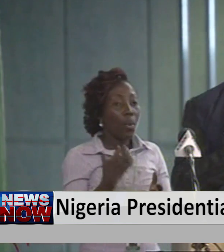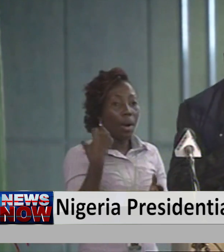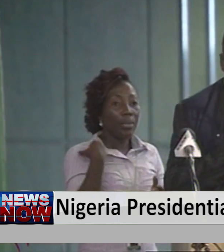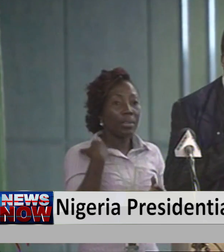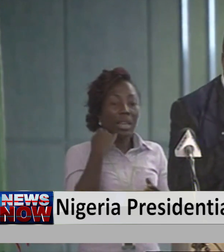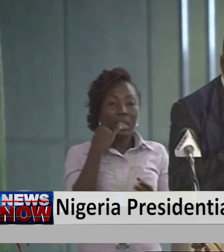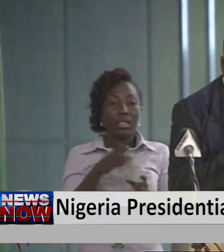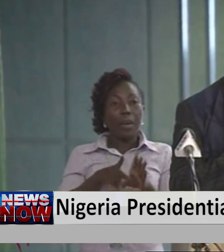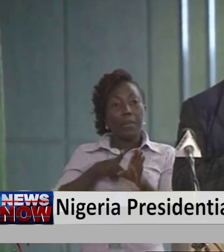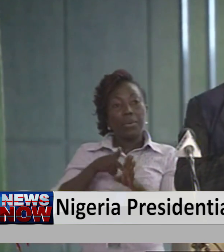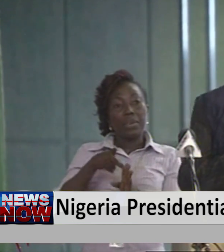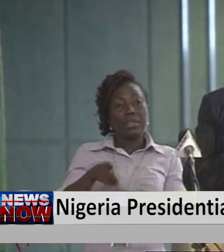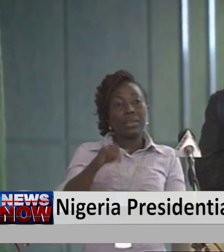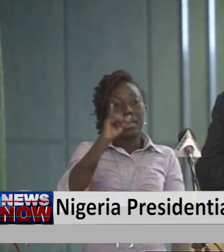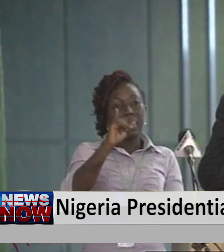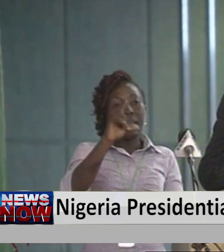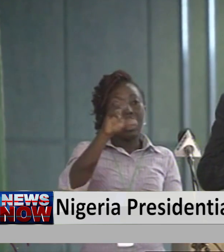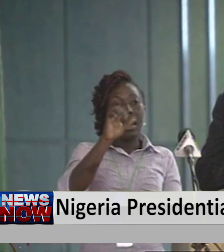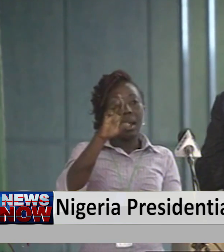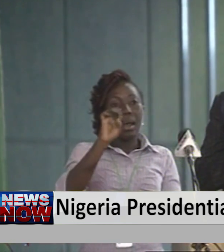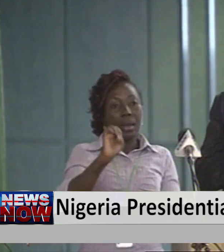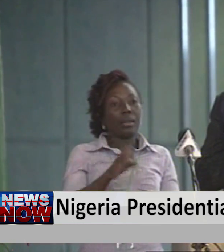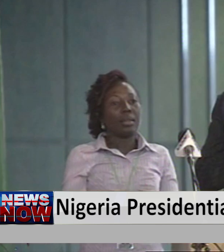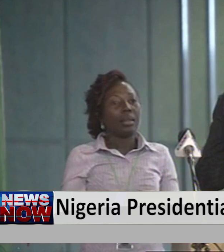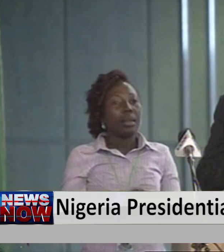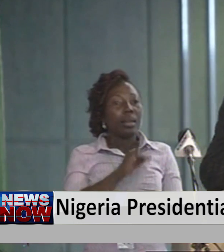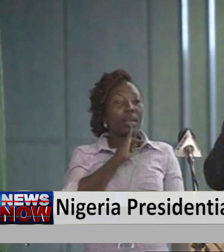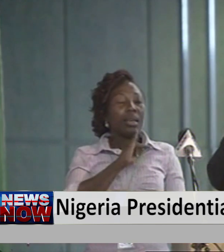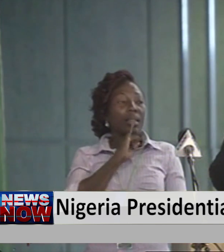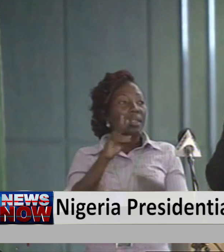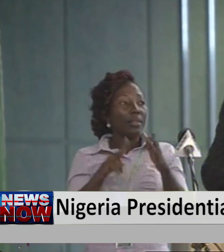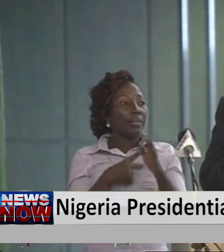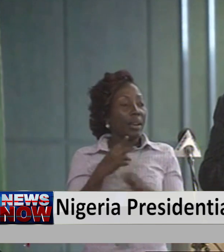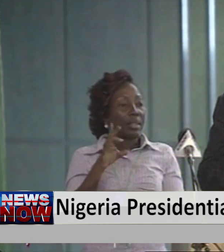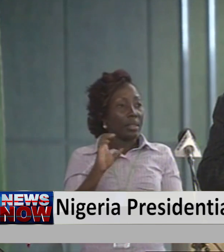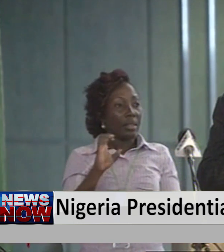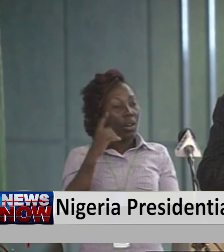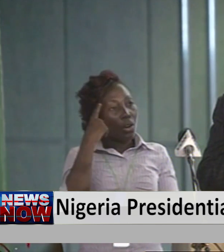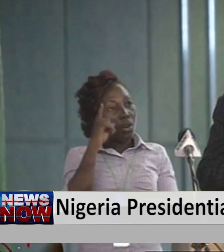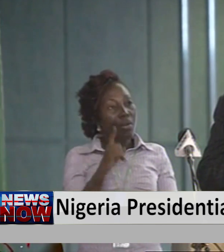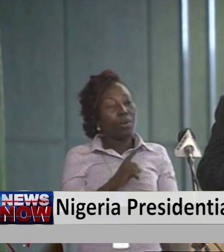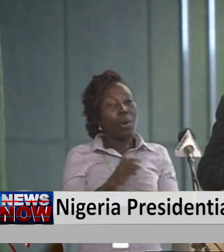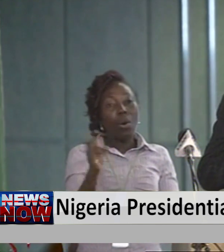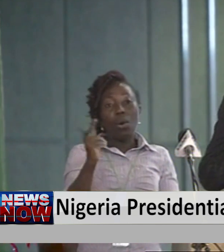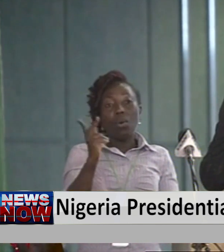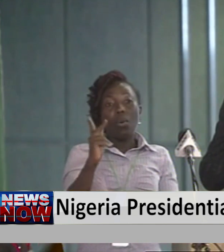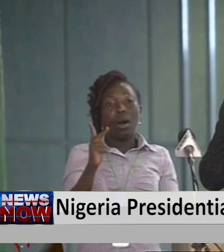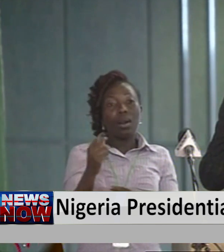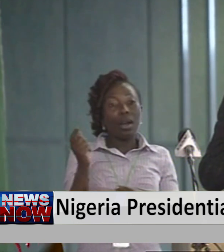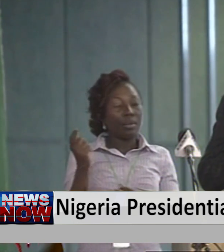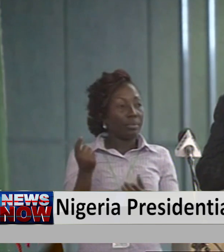Hilary O. Edoga. He is the Vice Chancellor of Michael Okpara University of